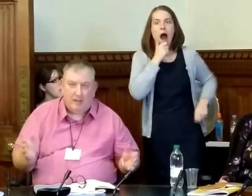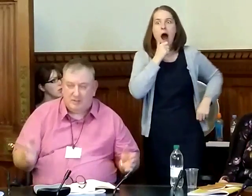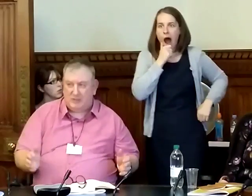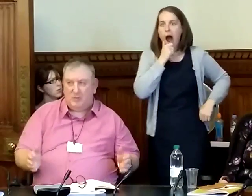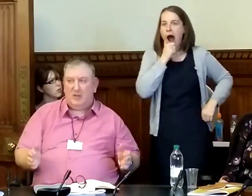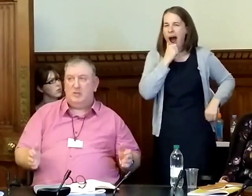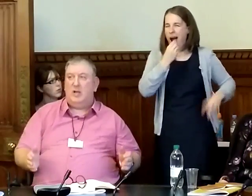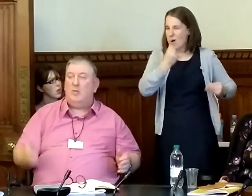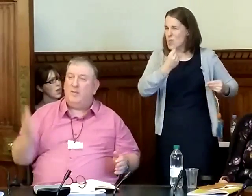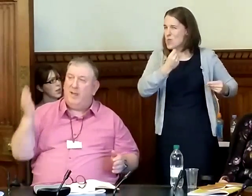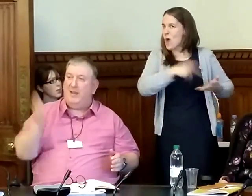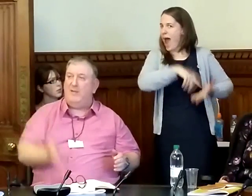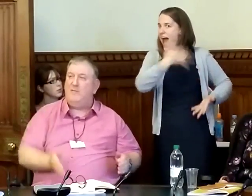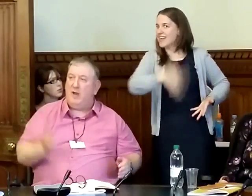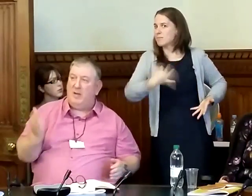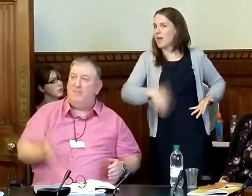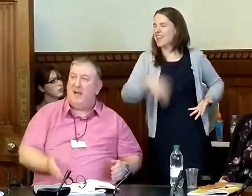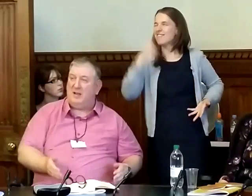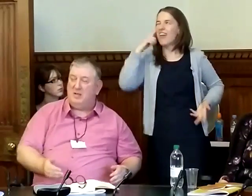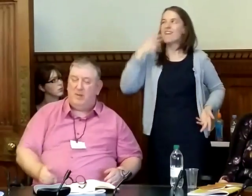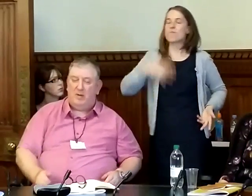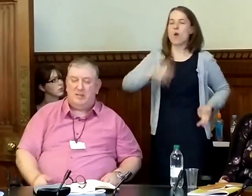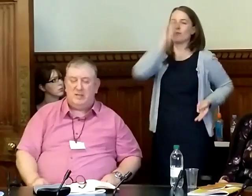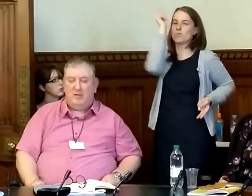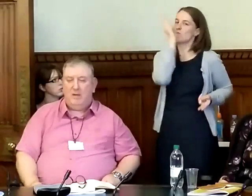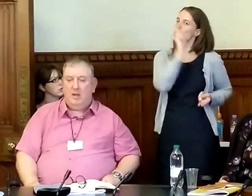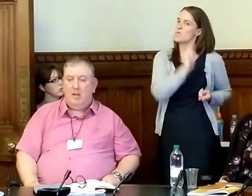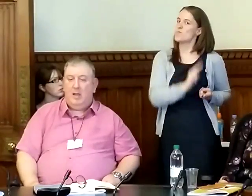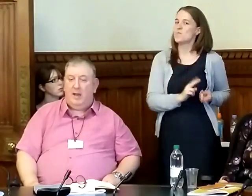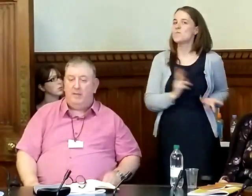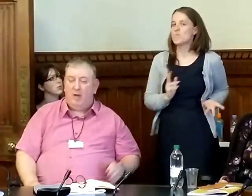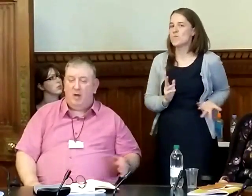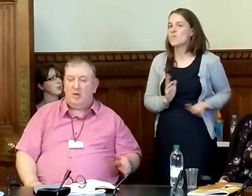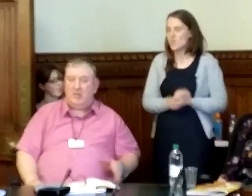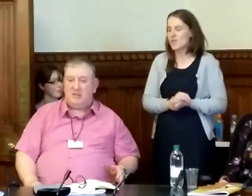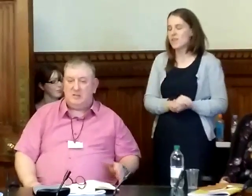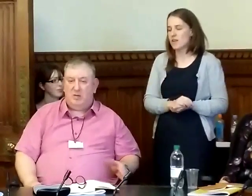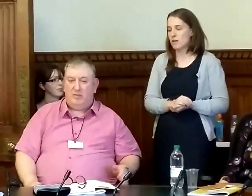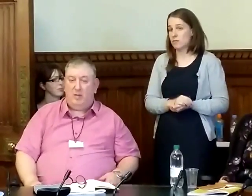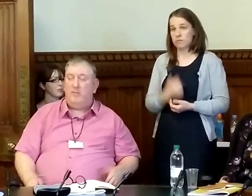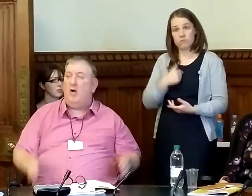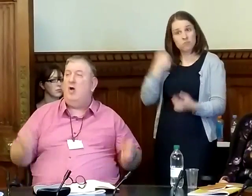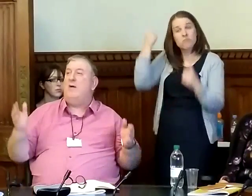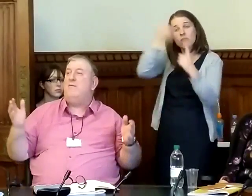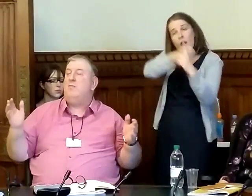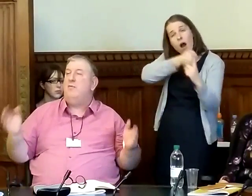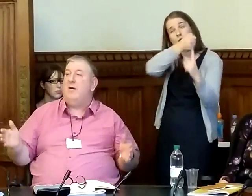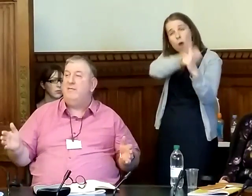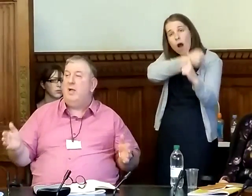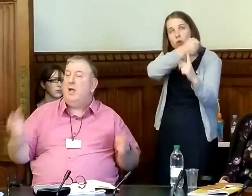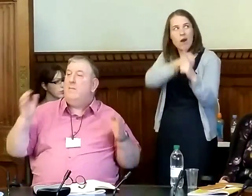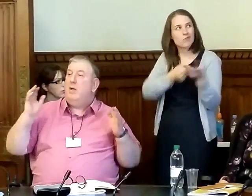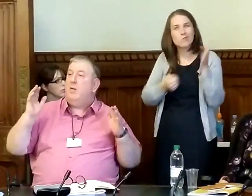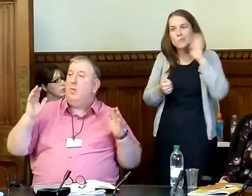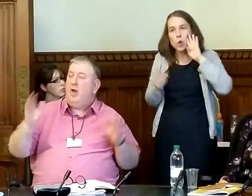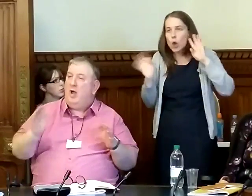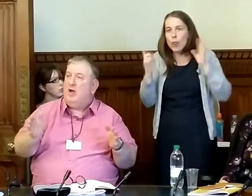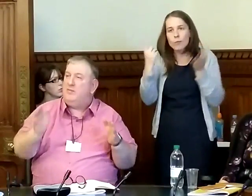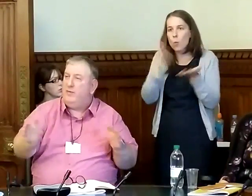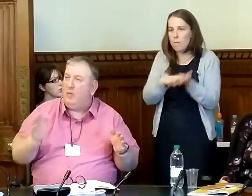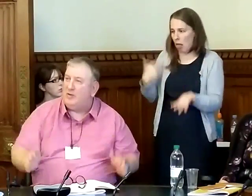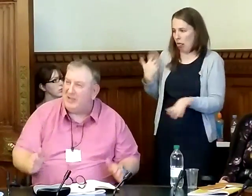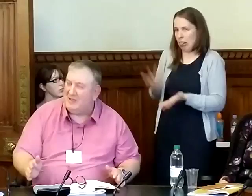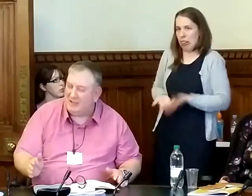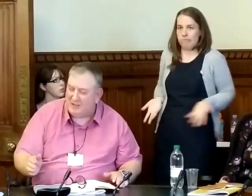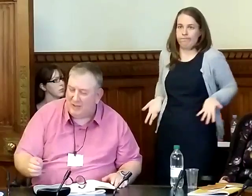bone situation. They want to pair that right away back to the bone itself. And I've argued this with them. I've not heard back from them for a month. But what